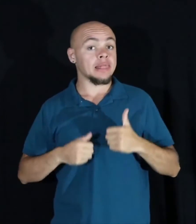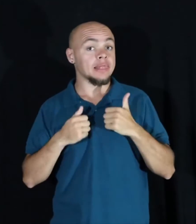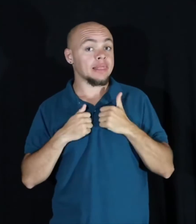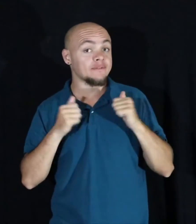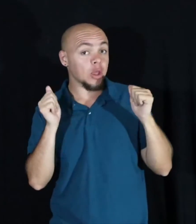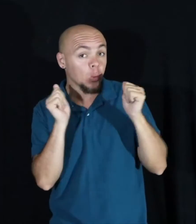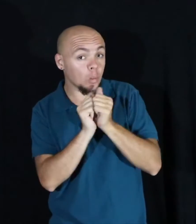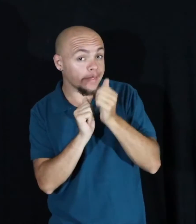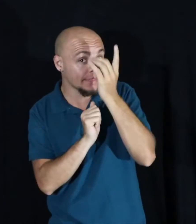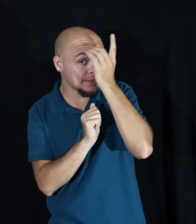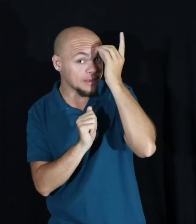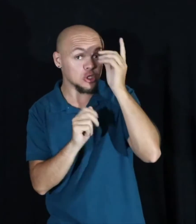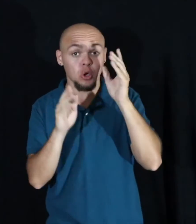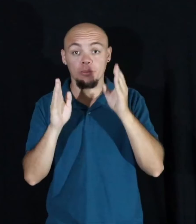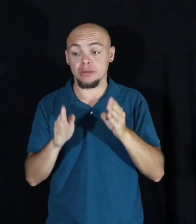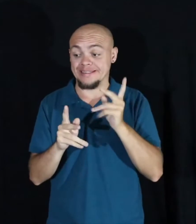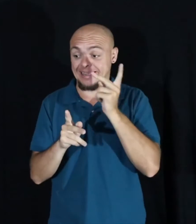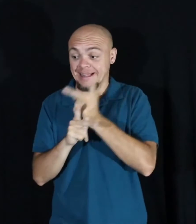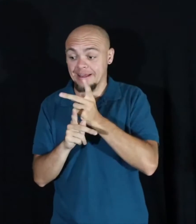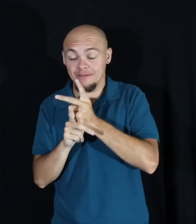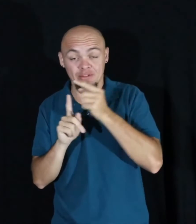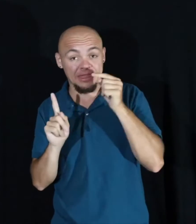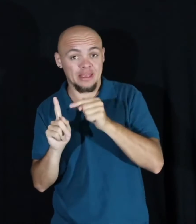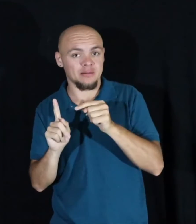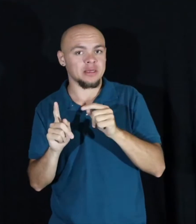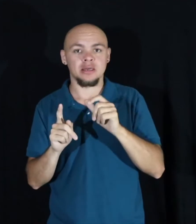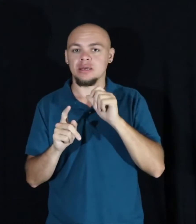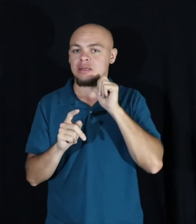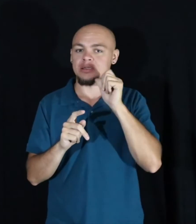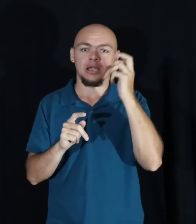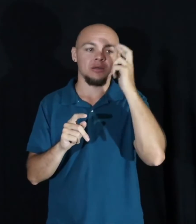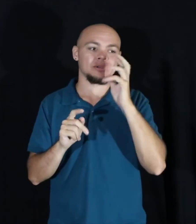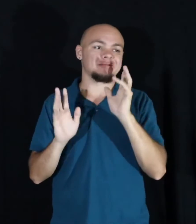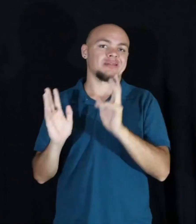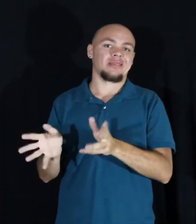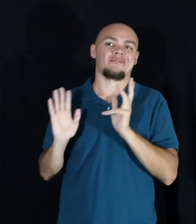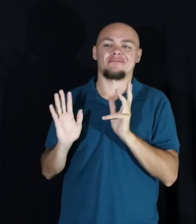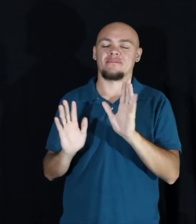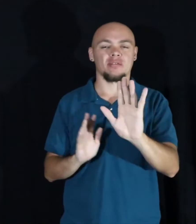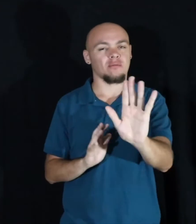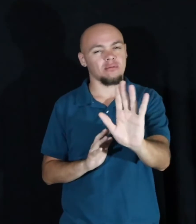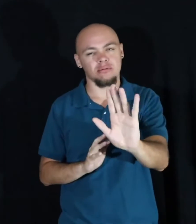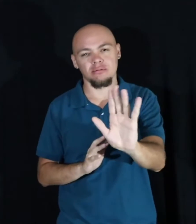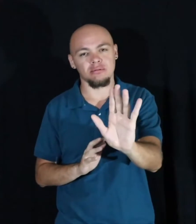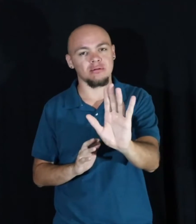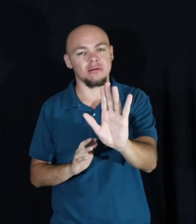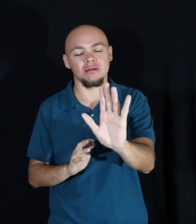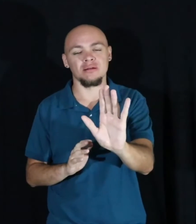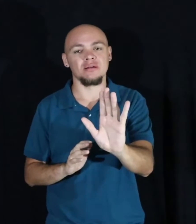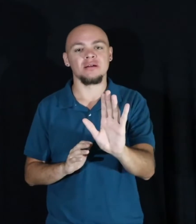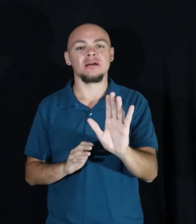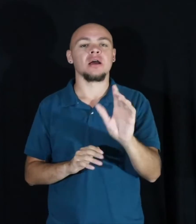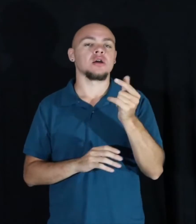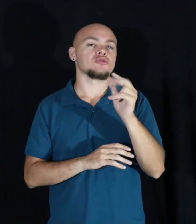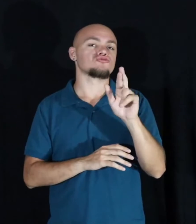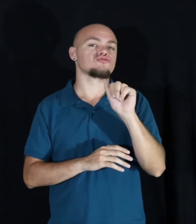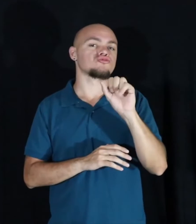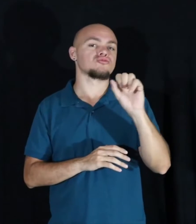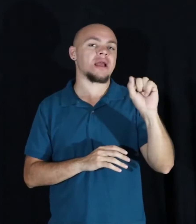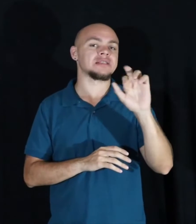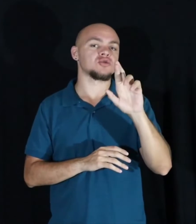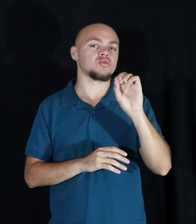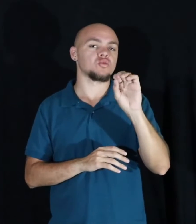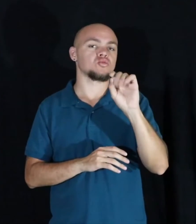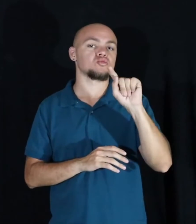be caring for someone with dementia is not a reason to be left alone. There is a grassroots global